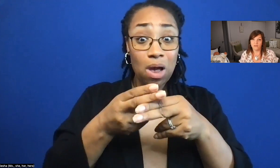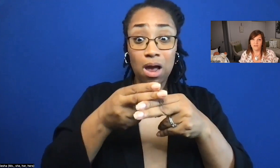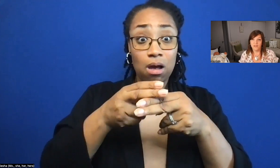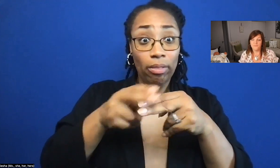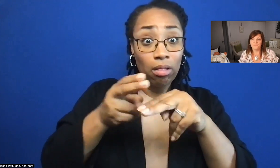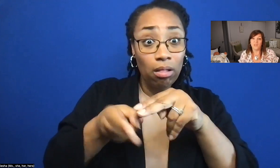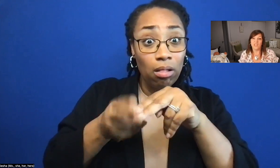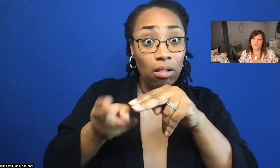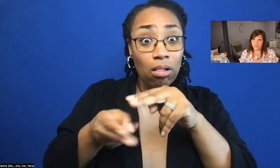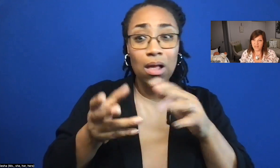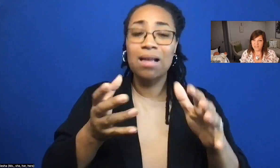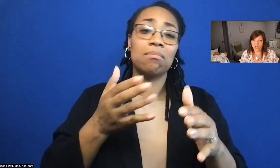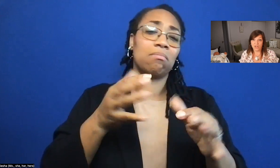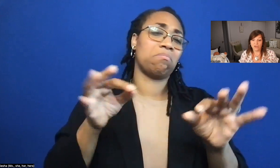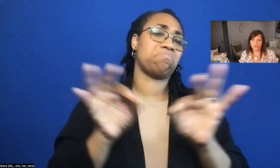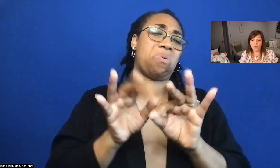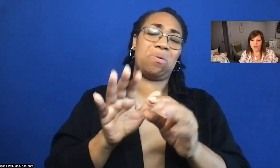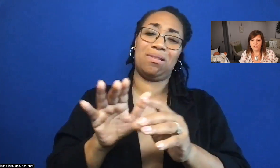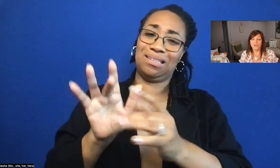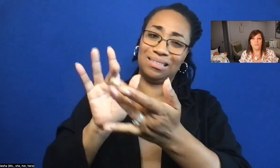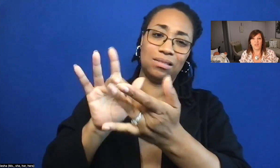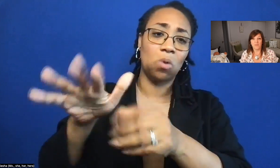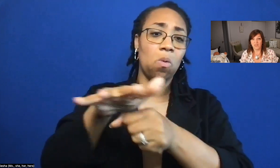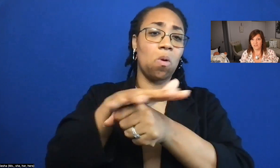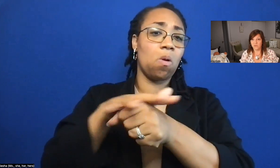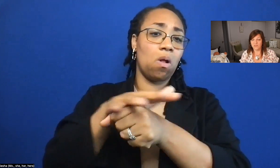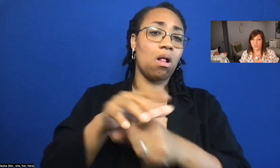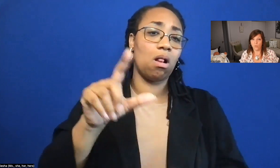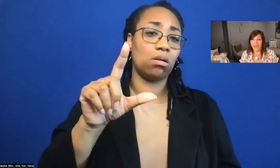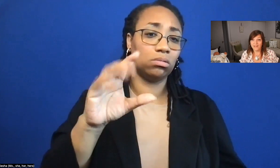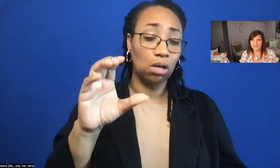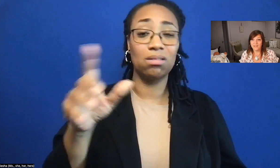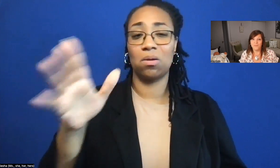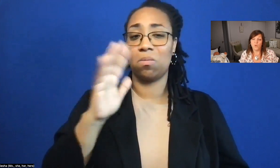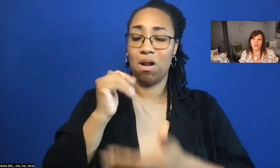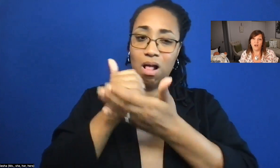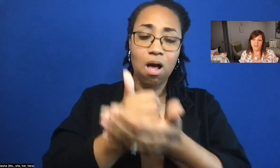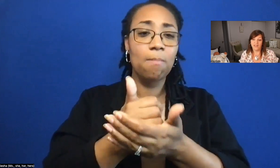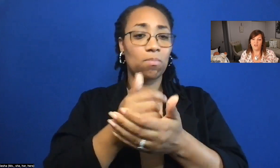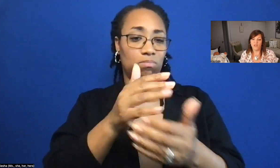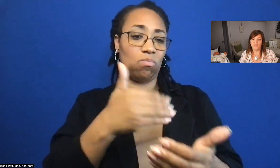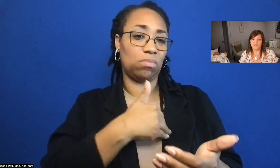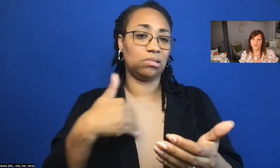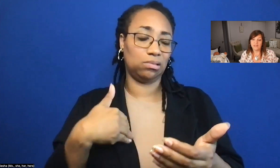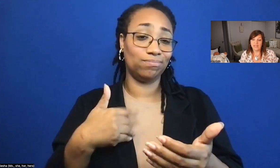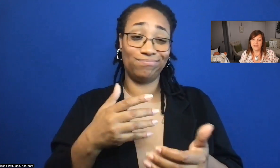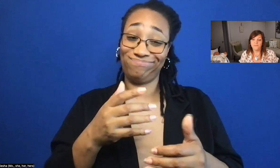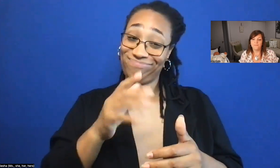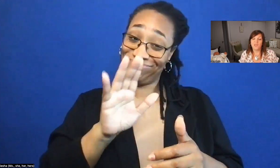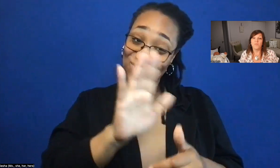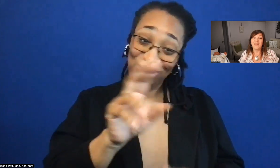well, if your breasts are engorged, baby is losing weight, or not gaining weight as